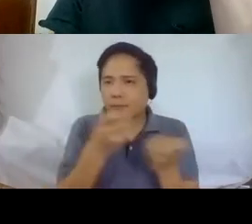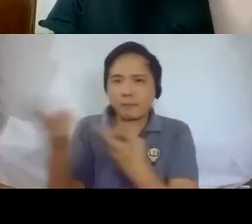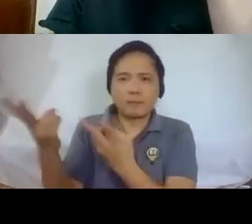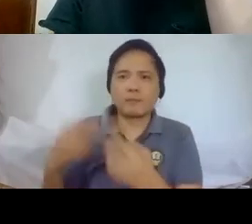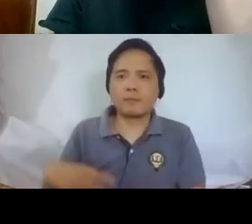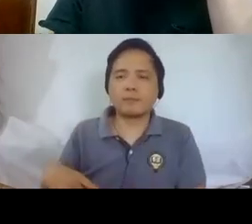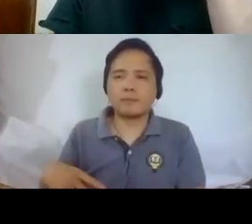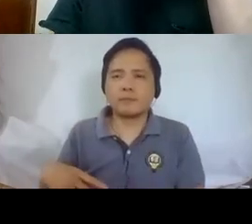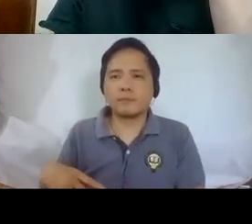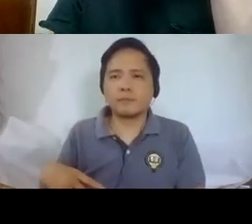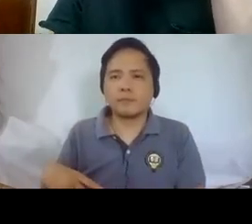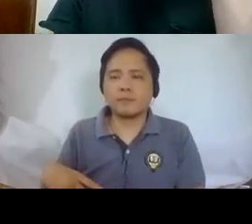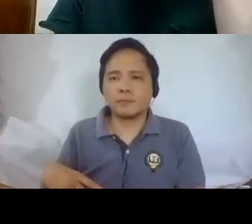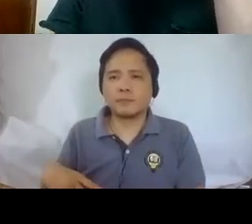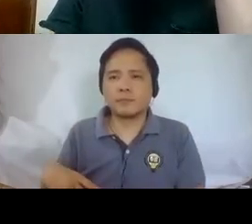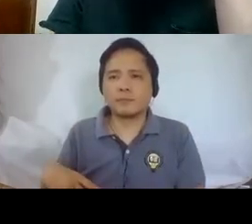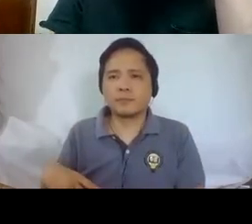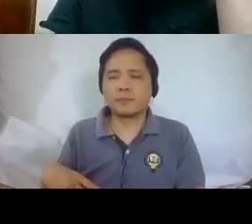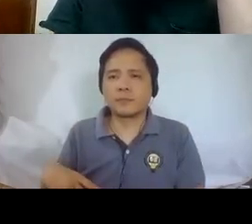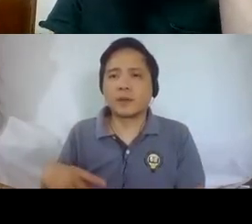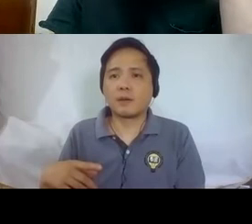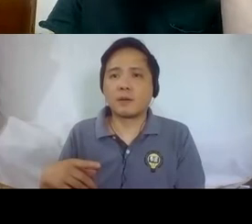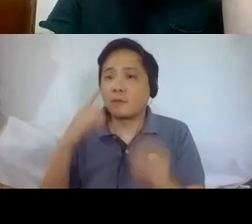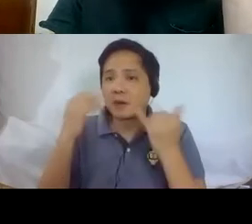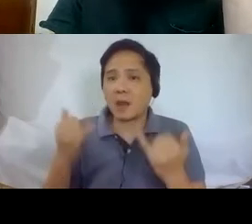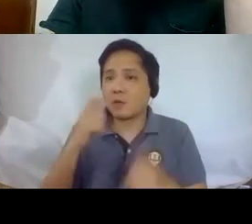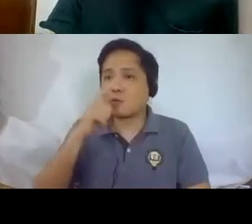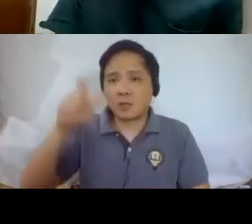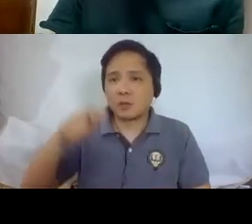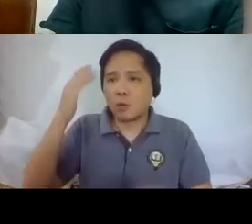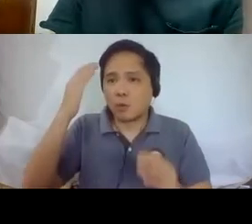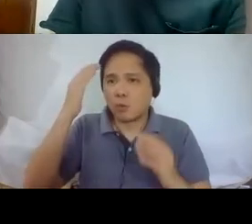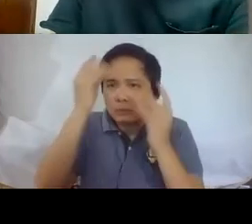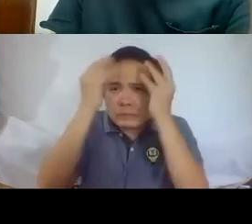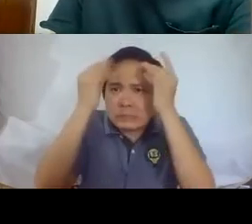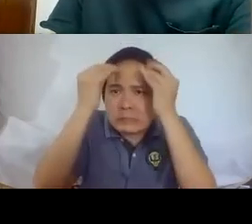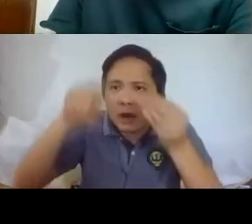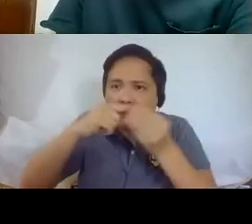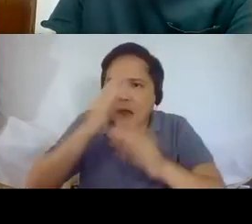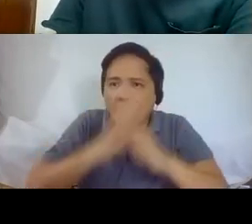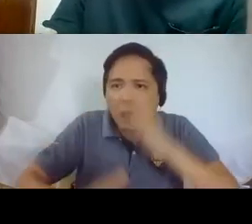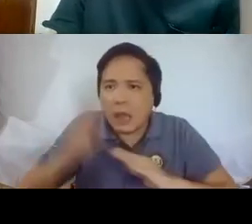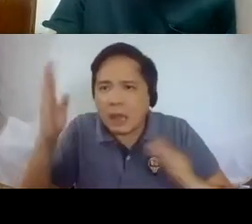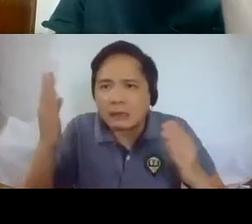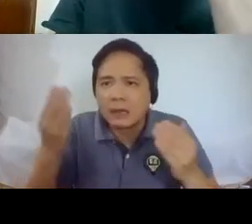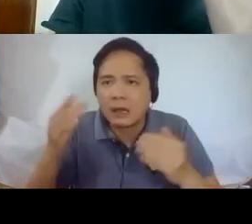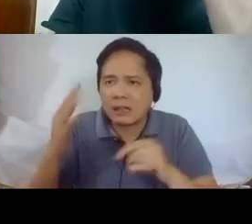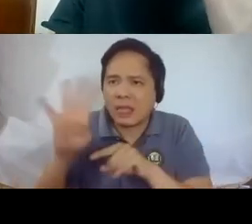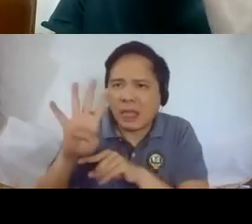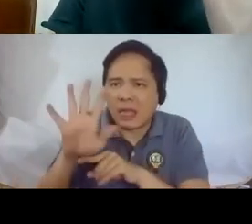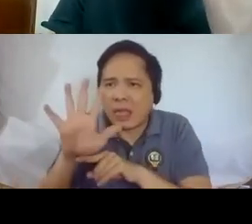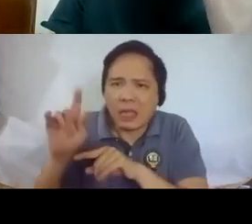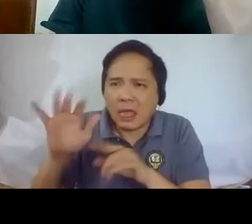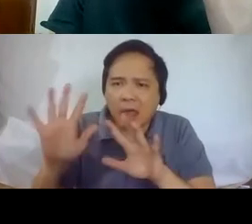Don't worry right now about the handshapes. First of all, I just want to make sure that you have all of the one-handed signs